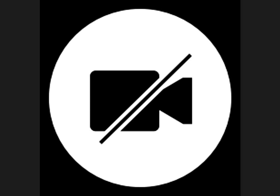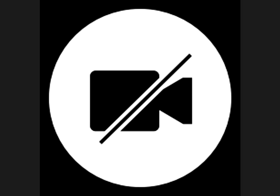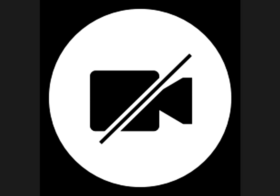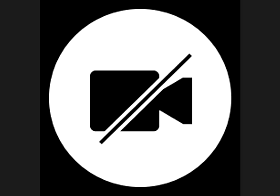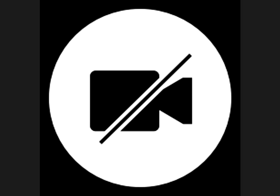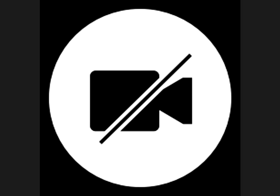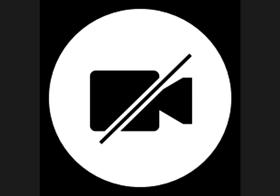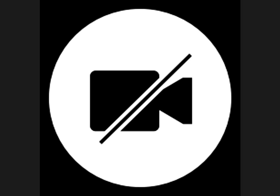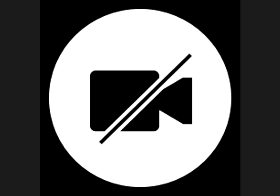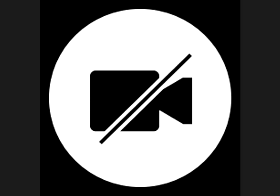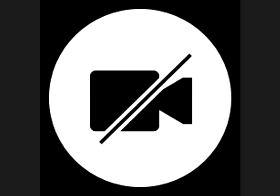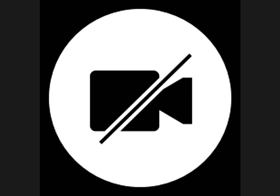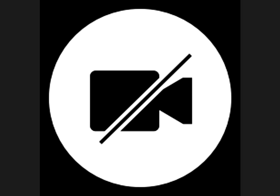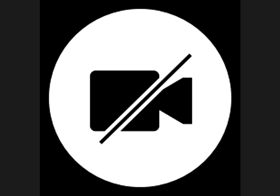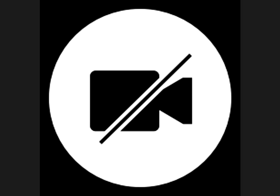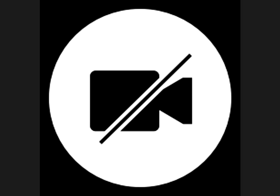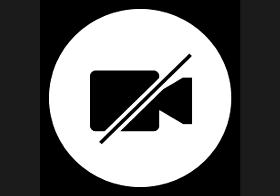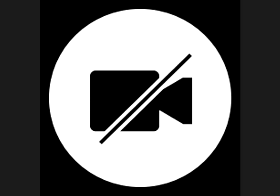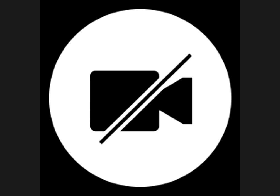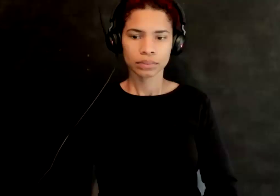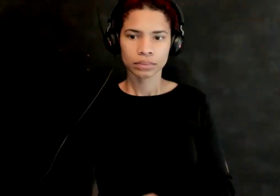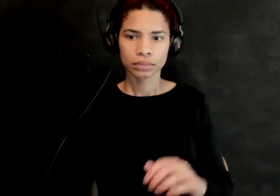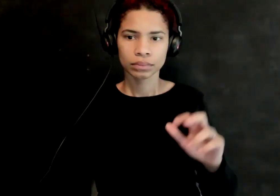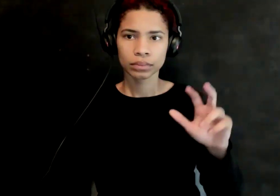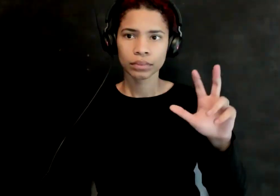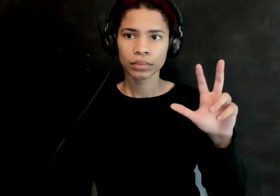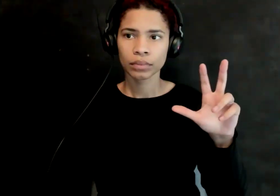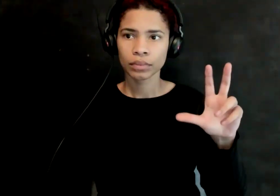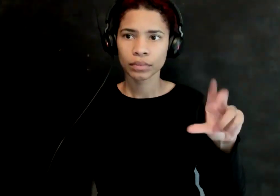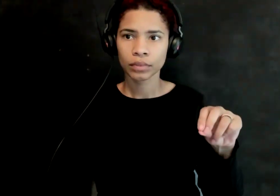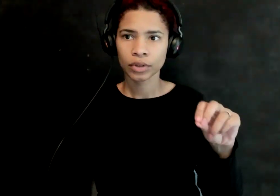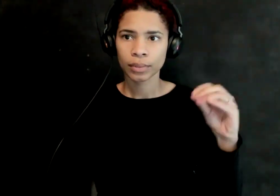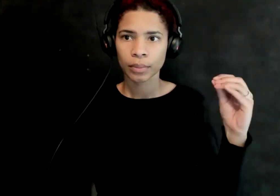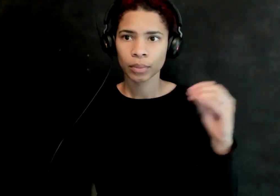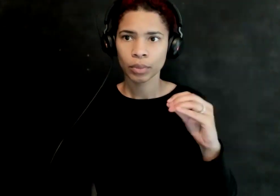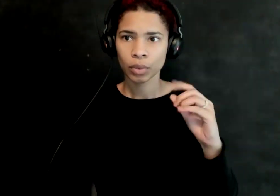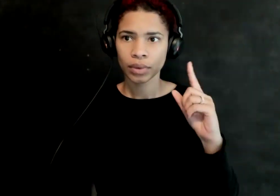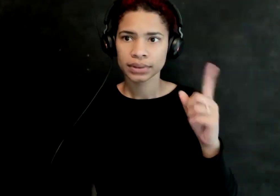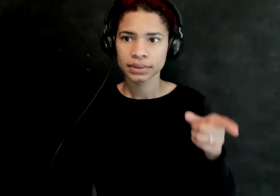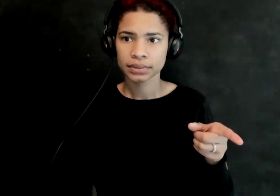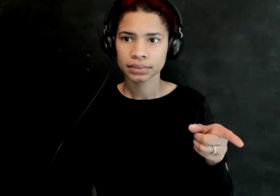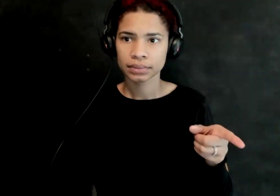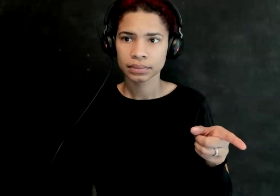Okay, we got about 30 more seconds, so you can wrap up those last couple of ideas.